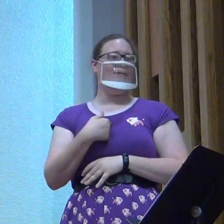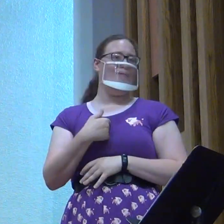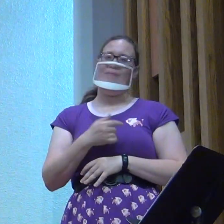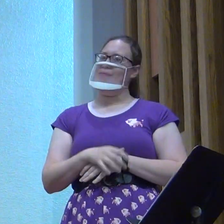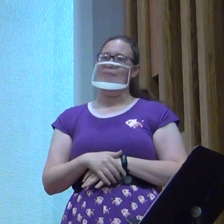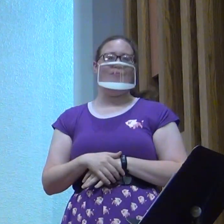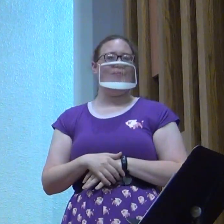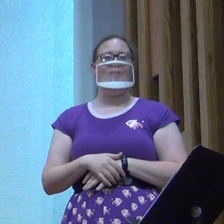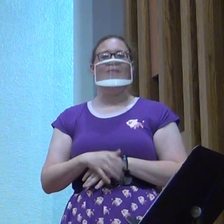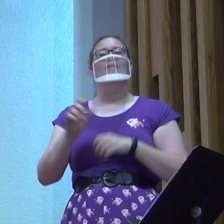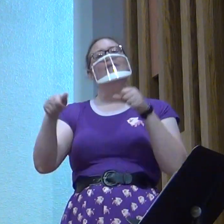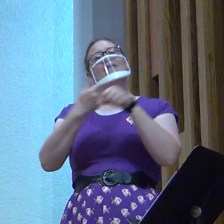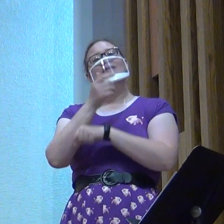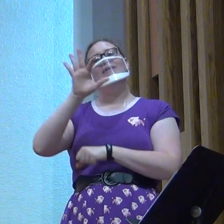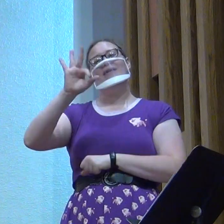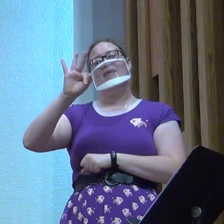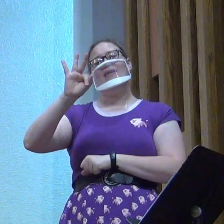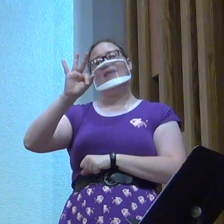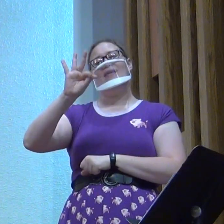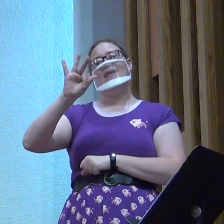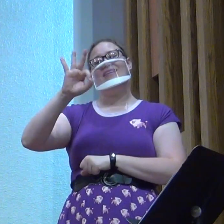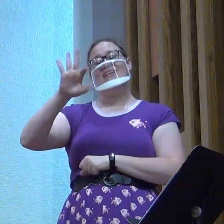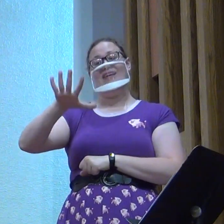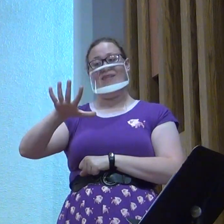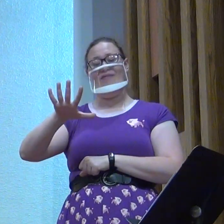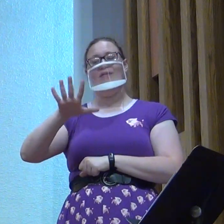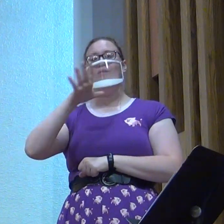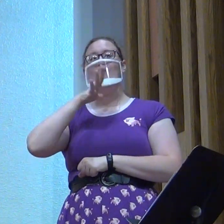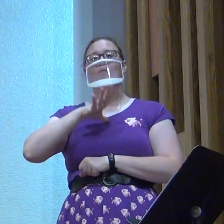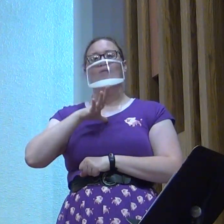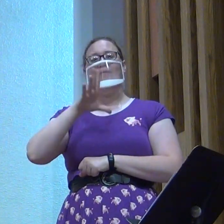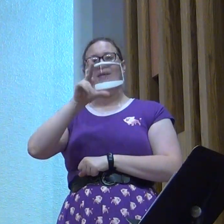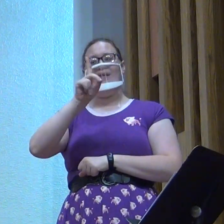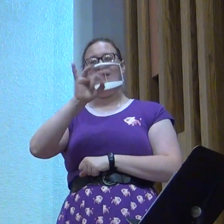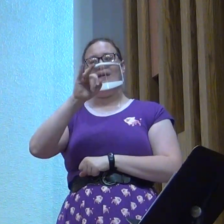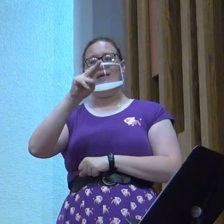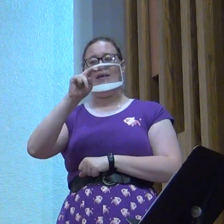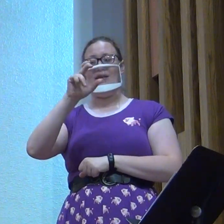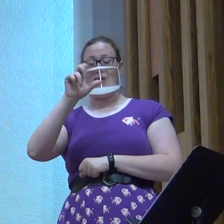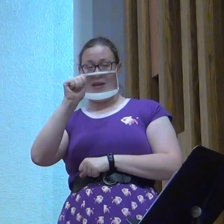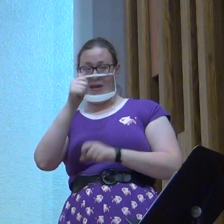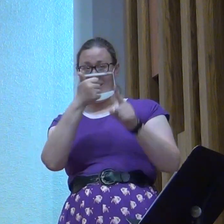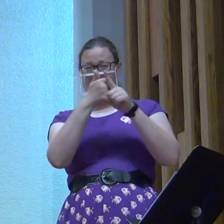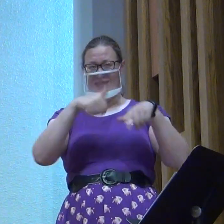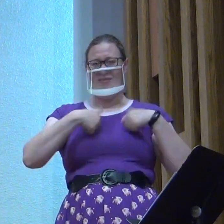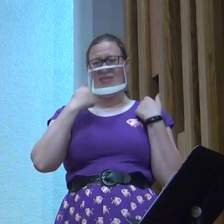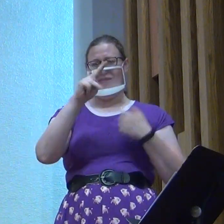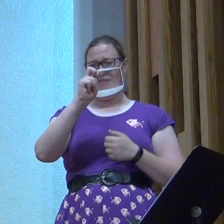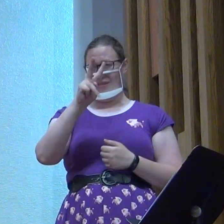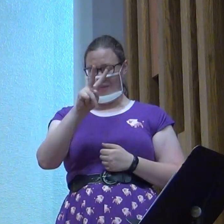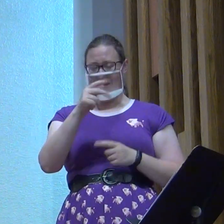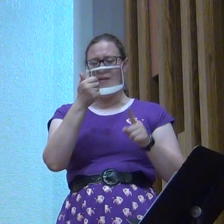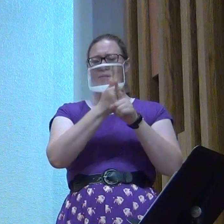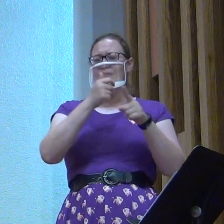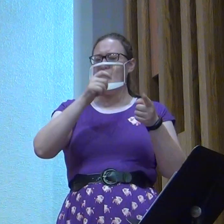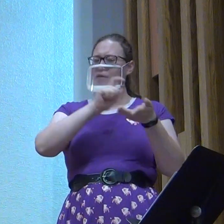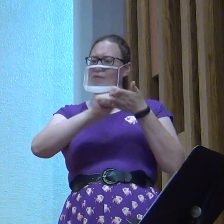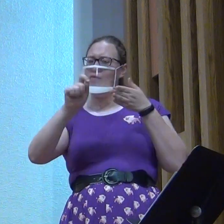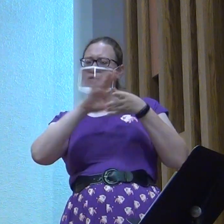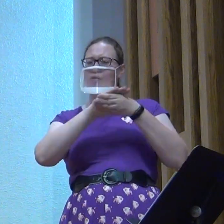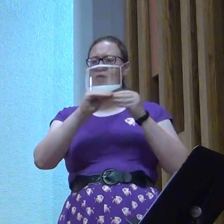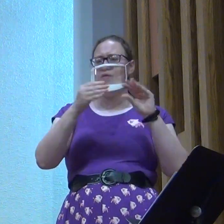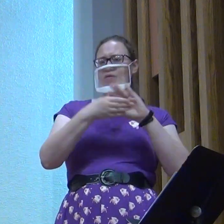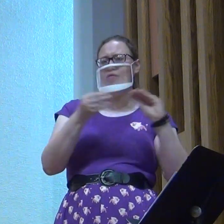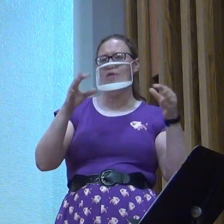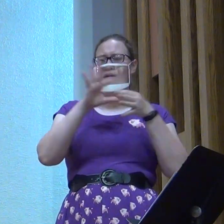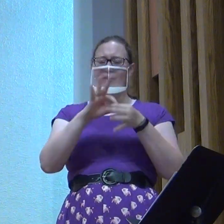in 1995, a lady named Diane Franzen of Carson City, Nevada, wrote about a personal experience she